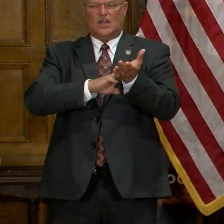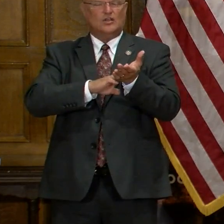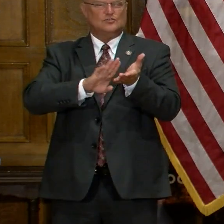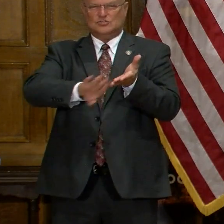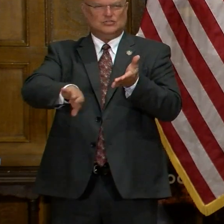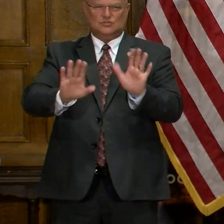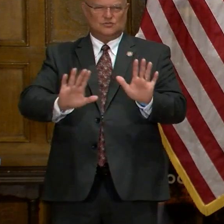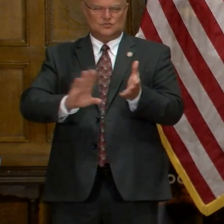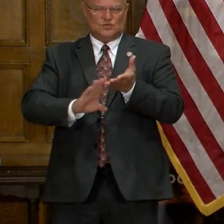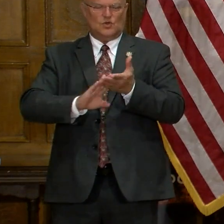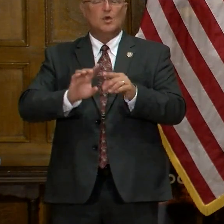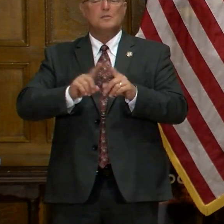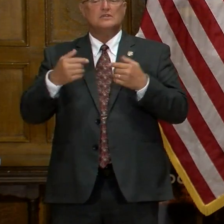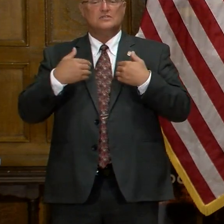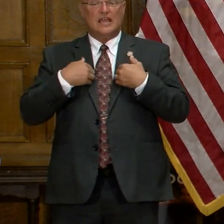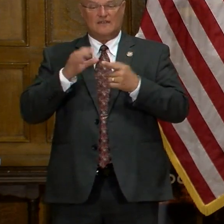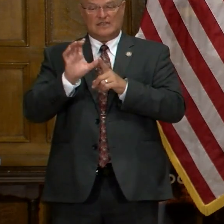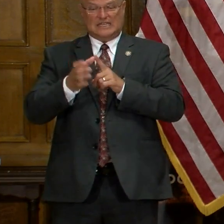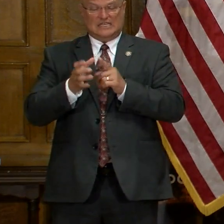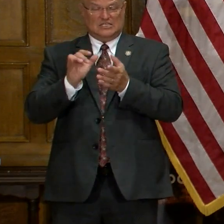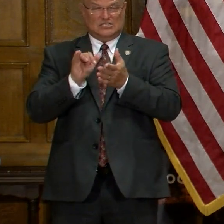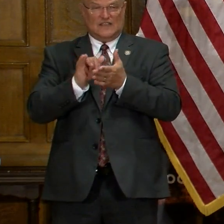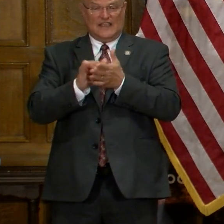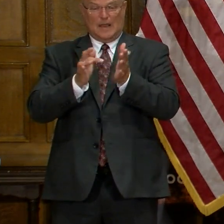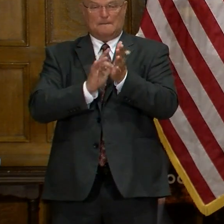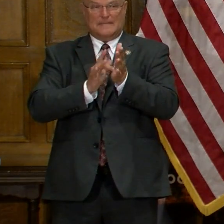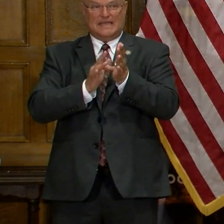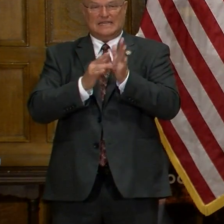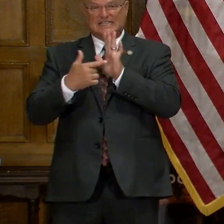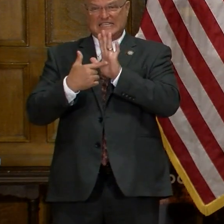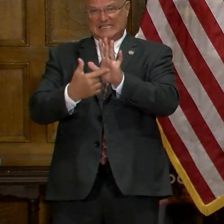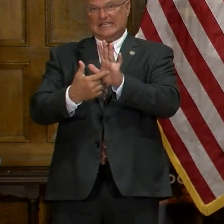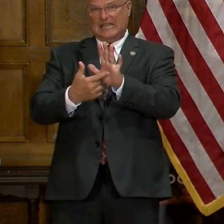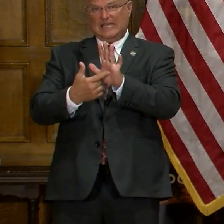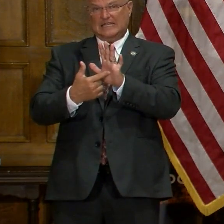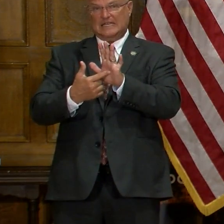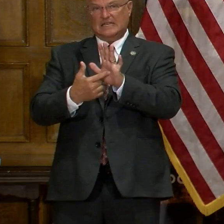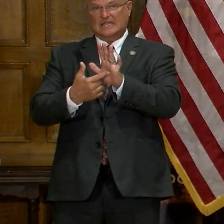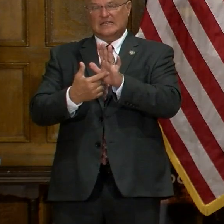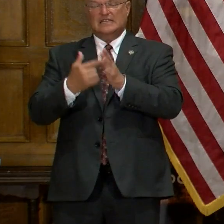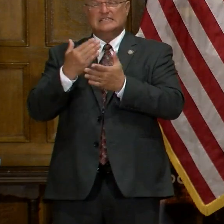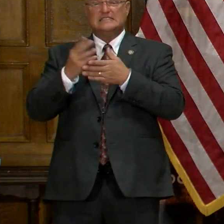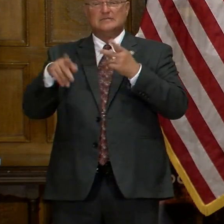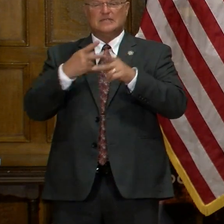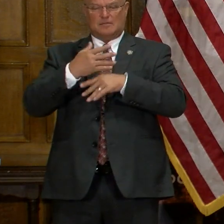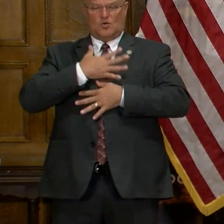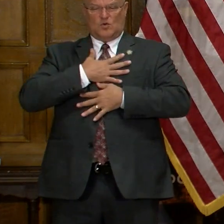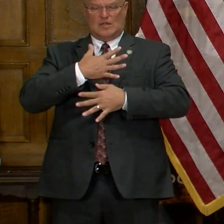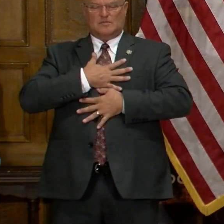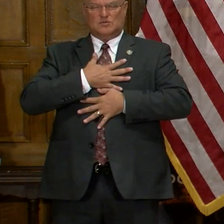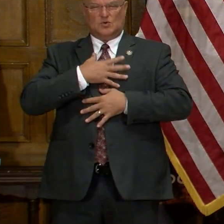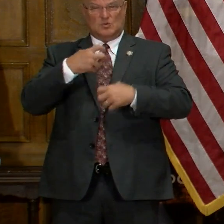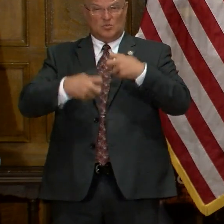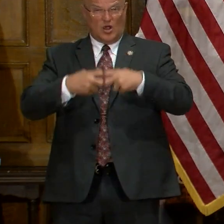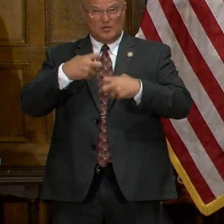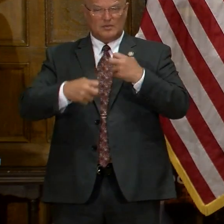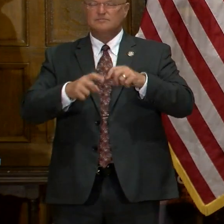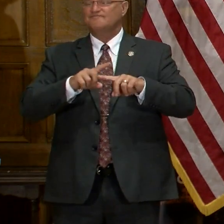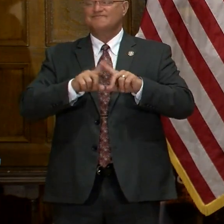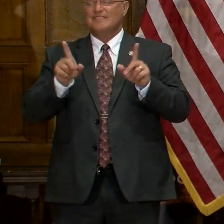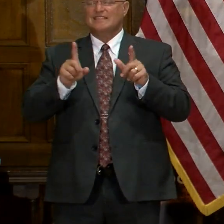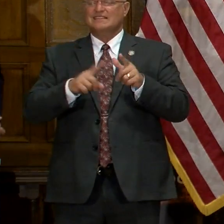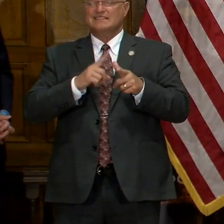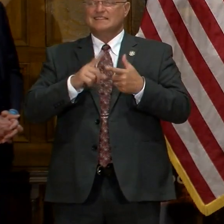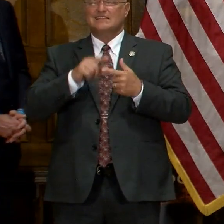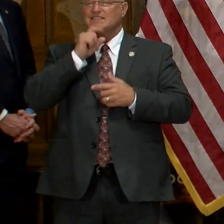note. But if you have the condition that is medically indicated, that indicates some type of respiratory compromise, then there is